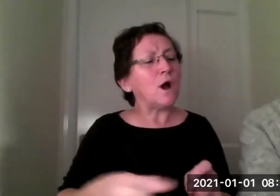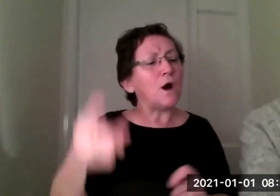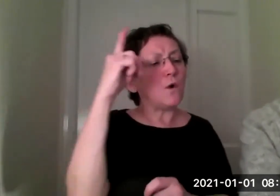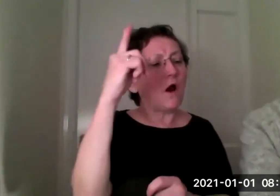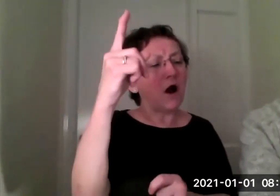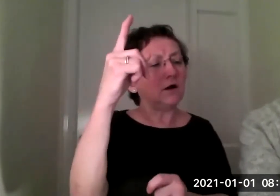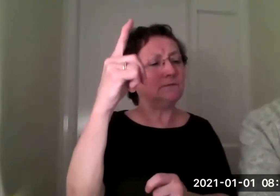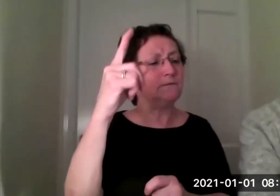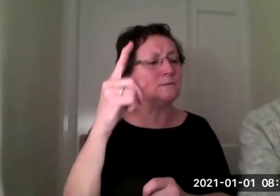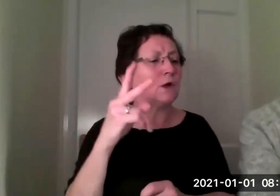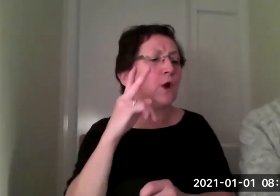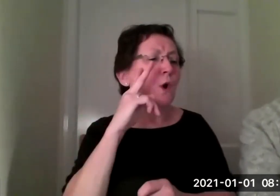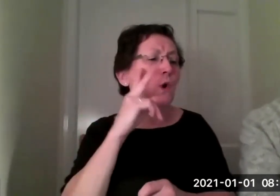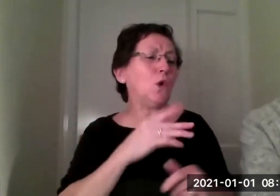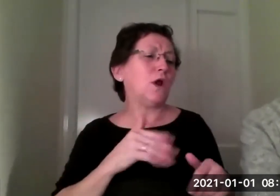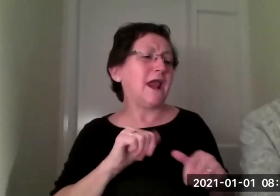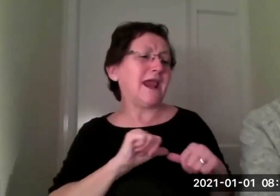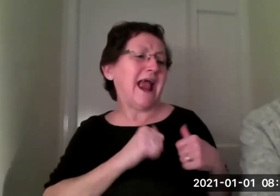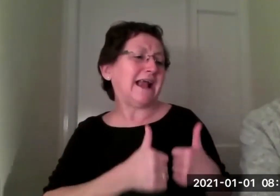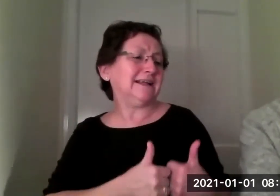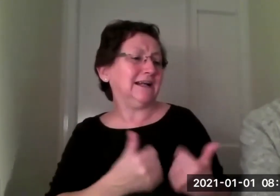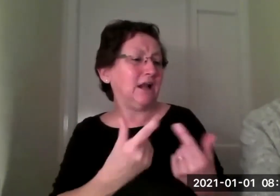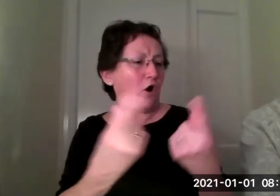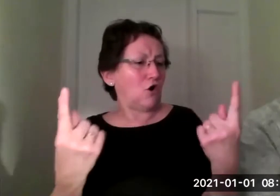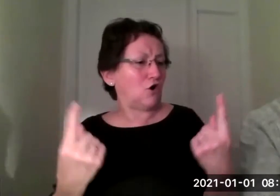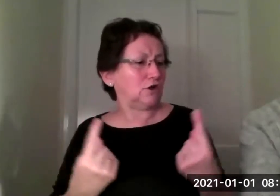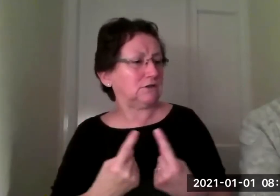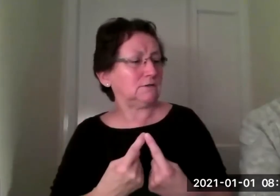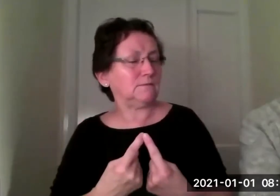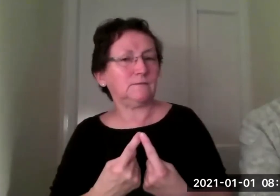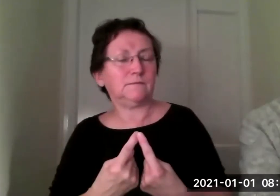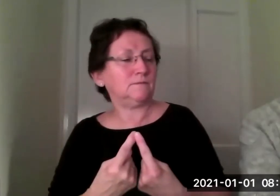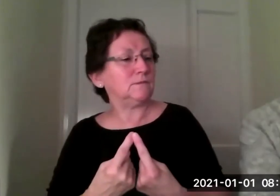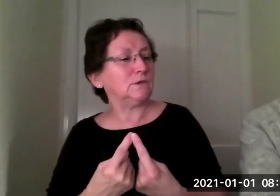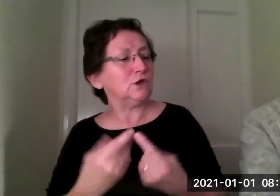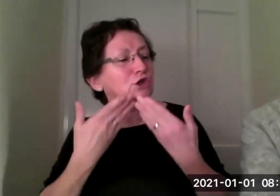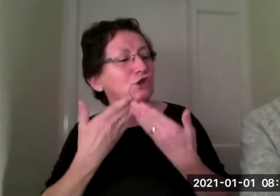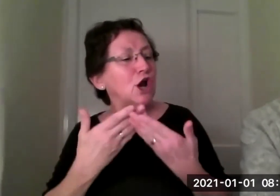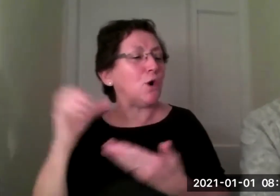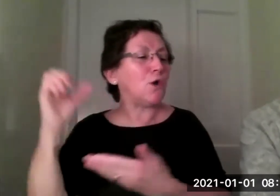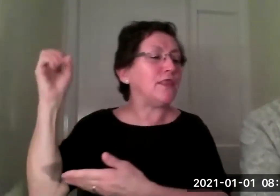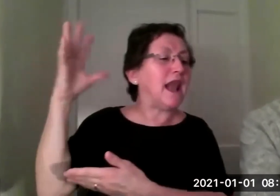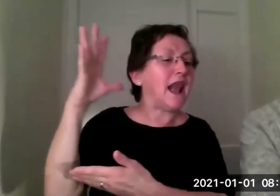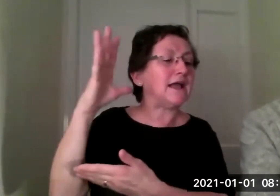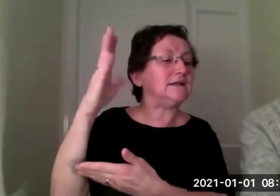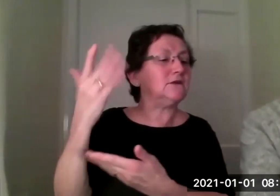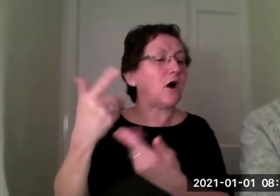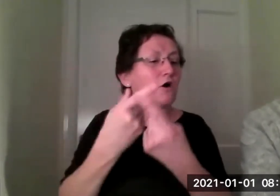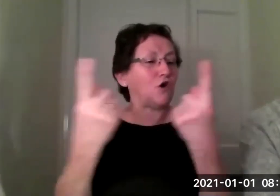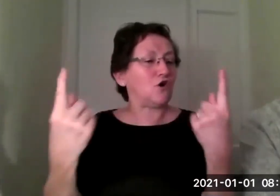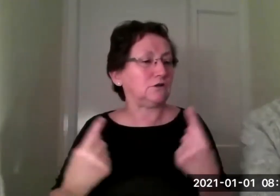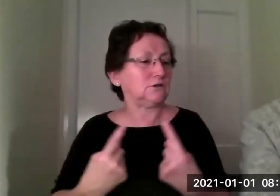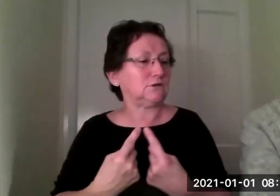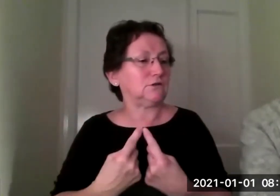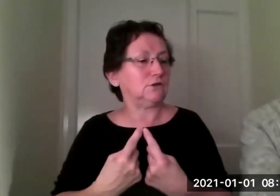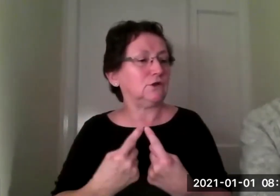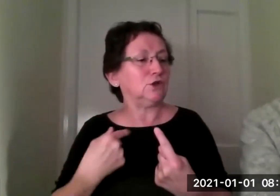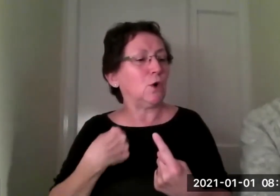O God, look kindly on us. Show light on us, so